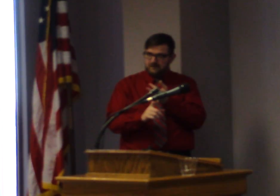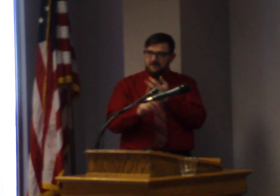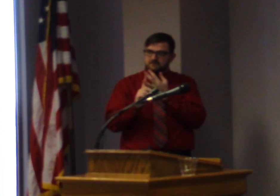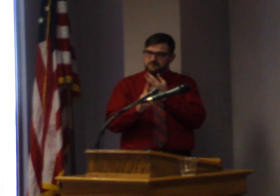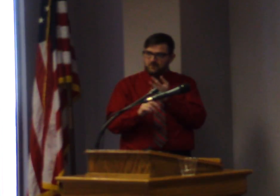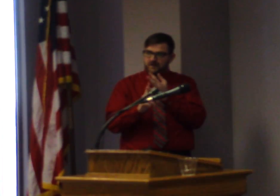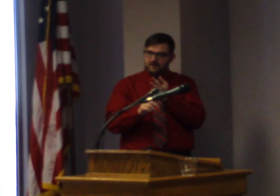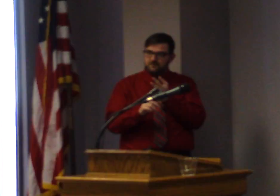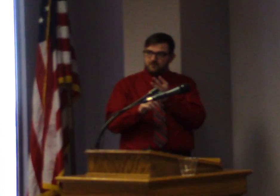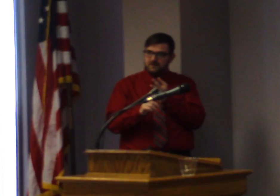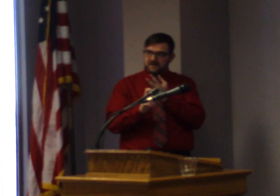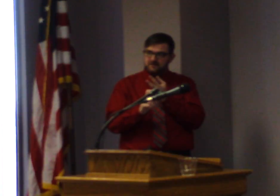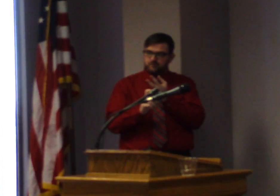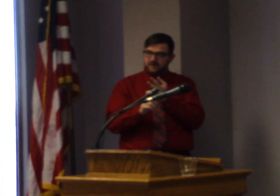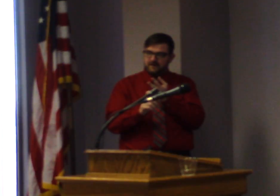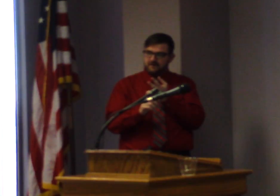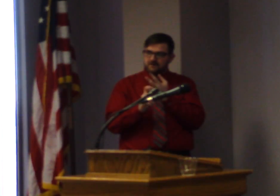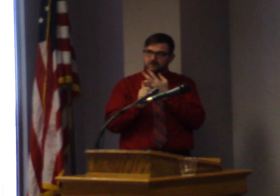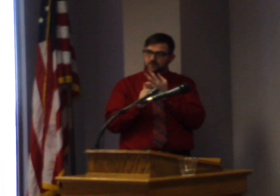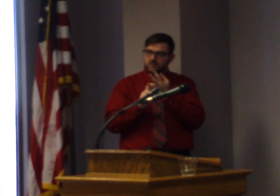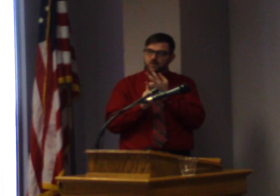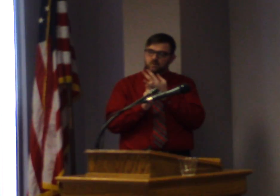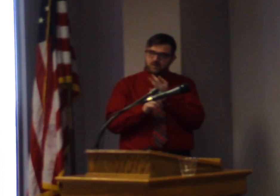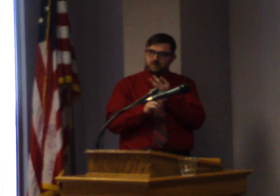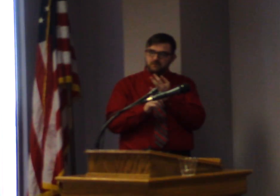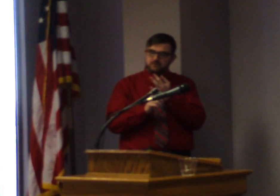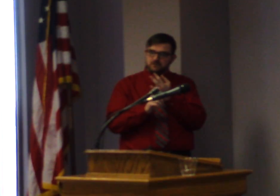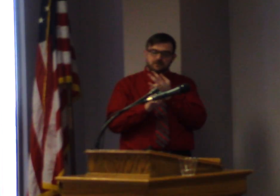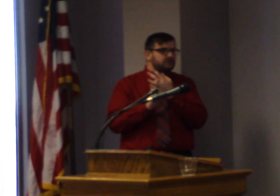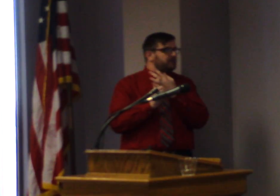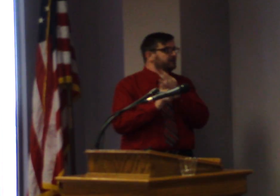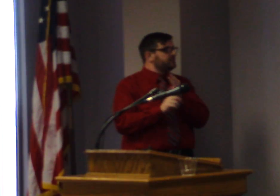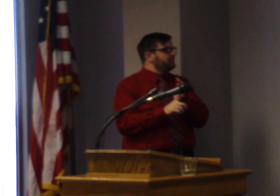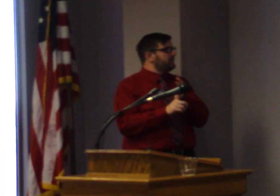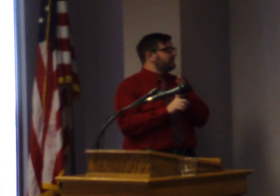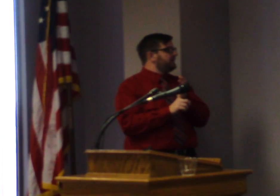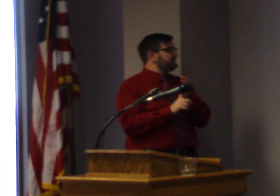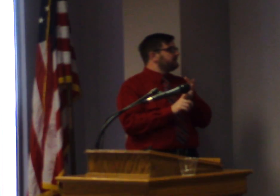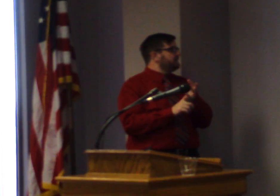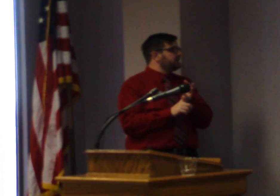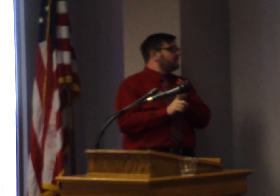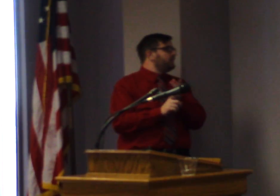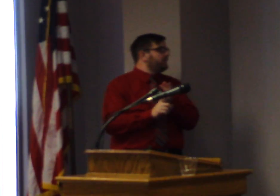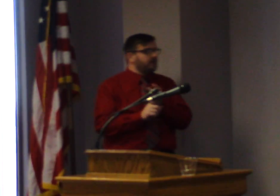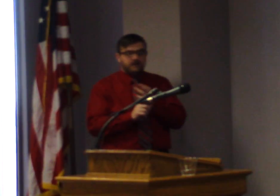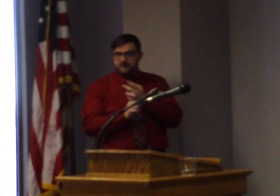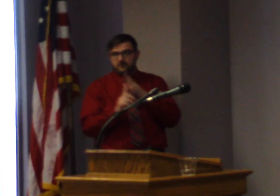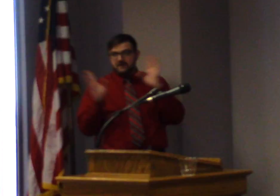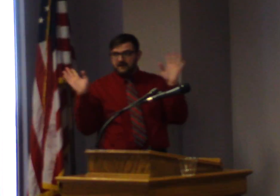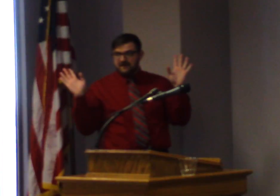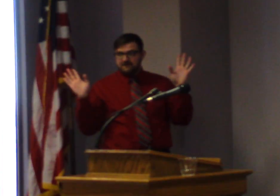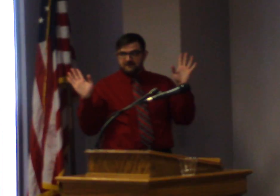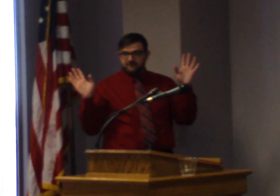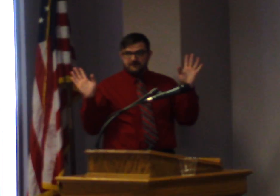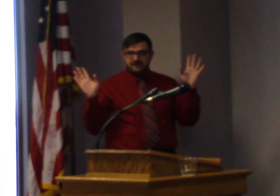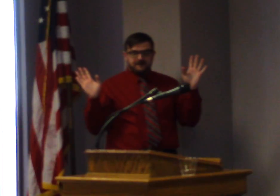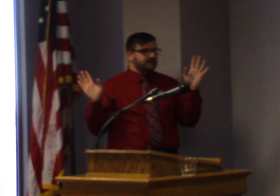And somehow you have to break through those walls to be able to communicate. So I'm a big advocate for I Can